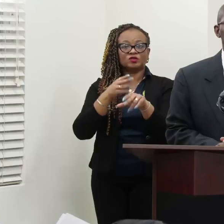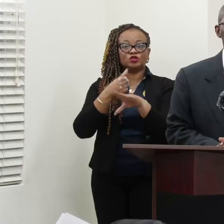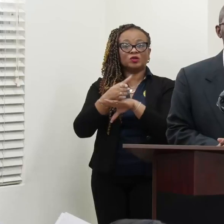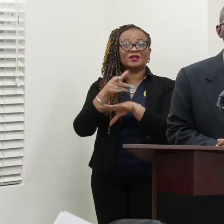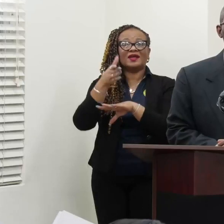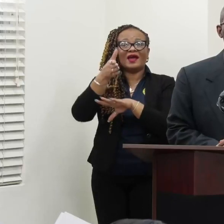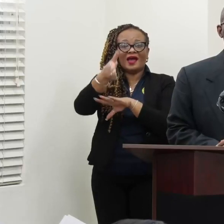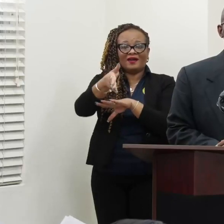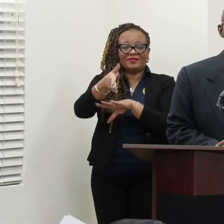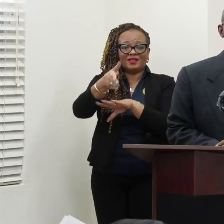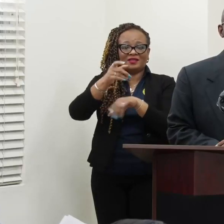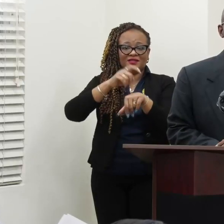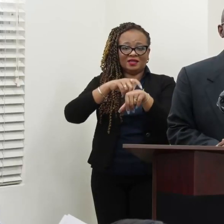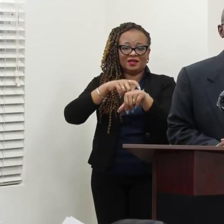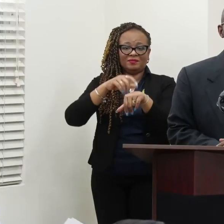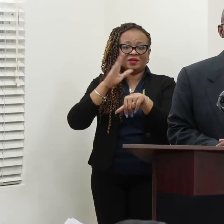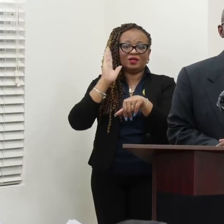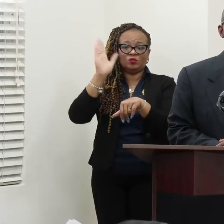after.